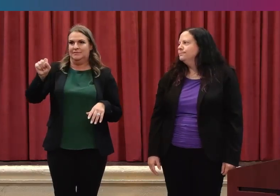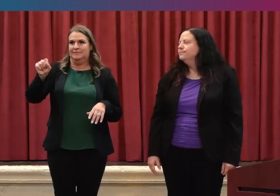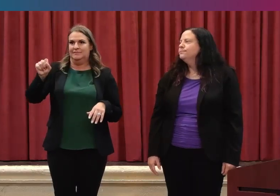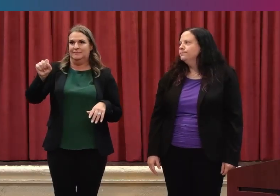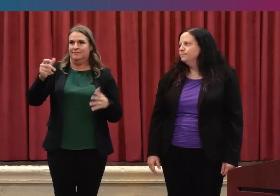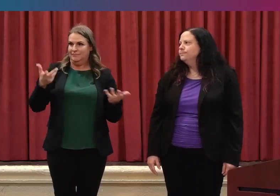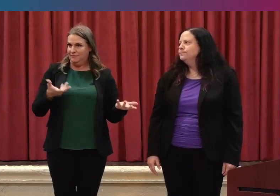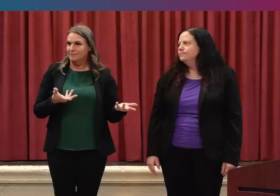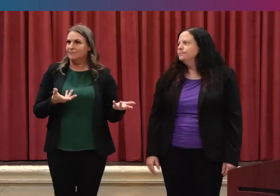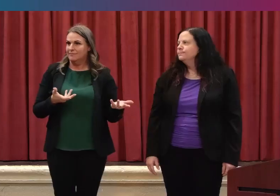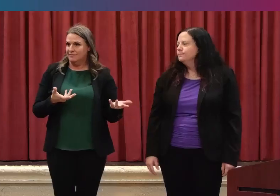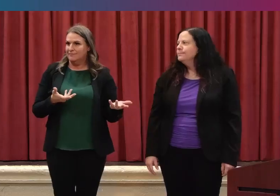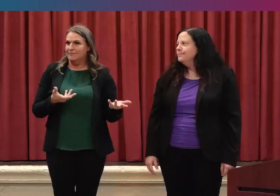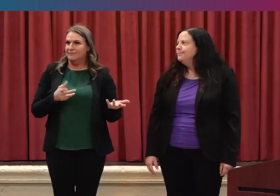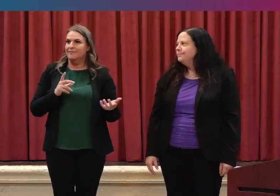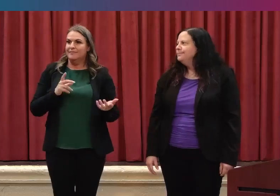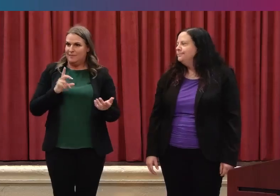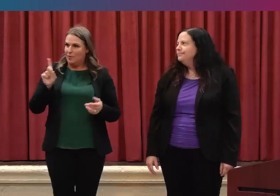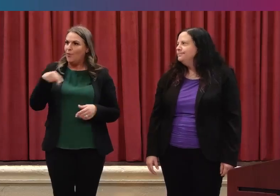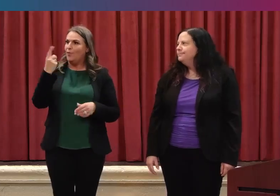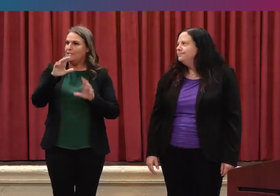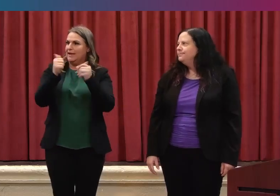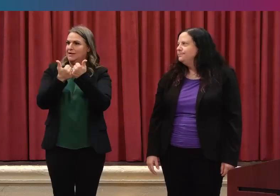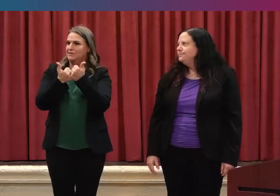contact interpreters through LifeSigns to respond.